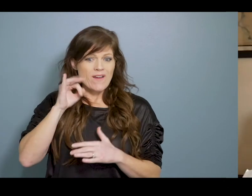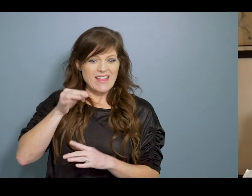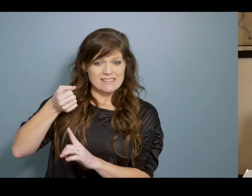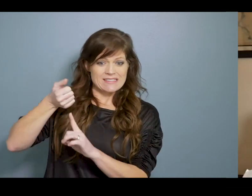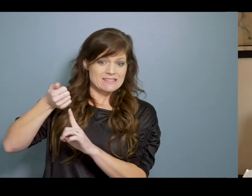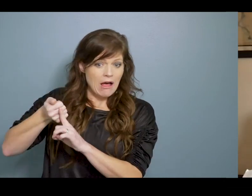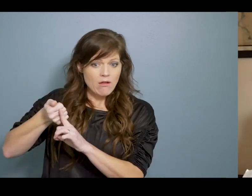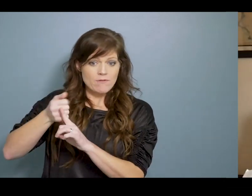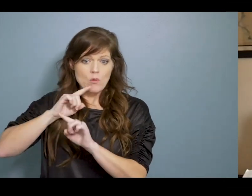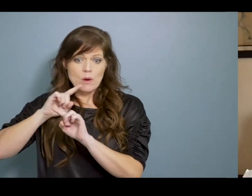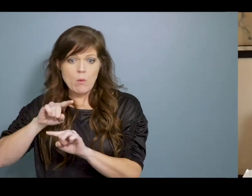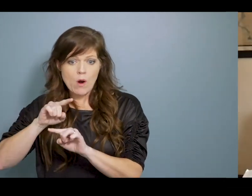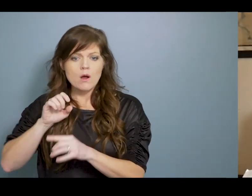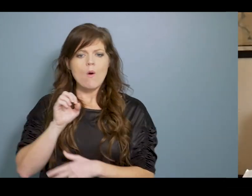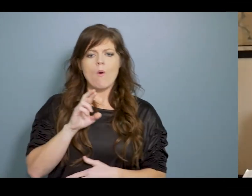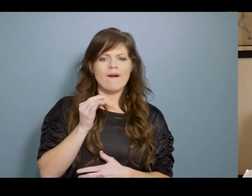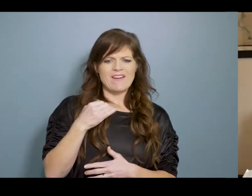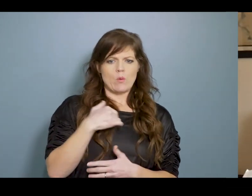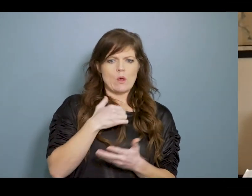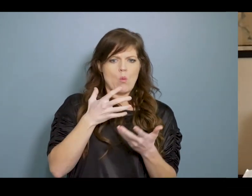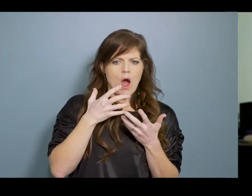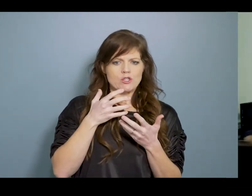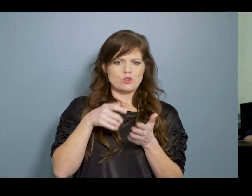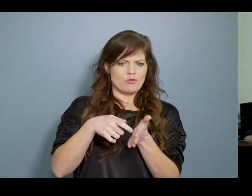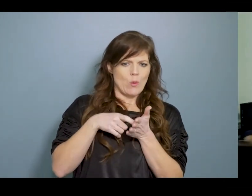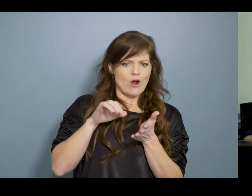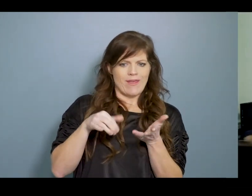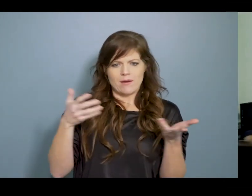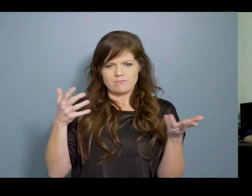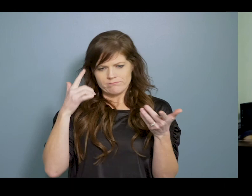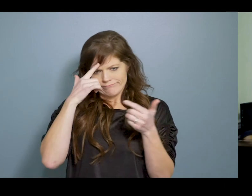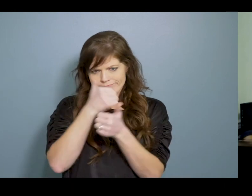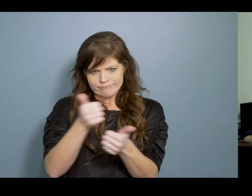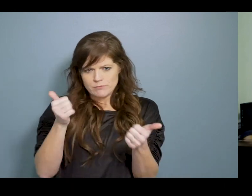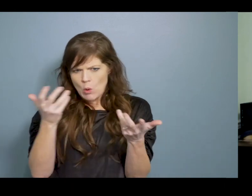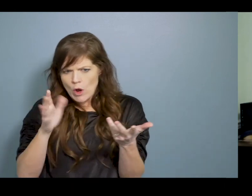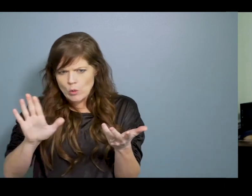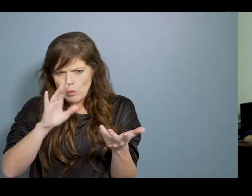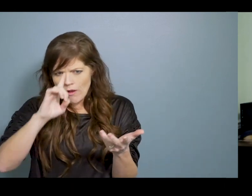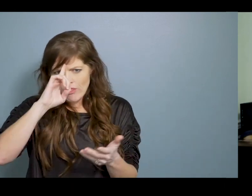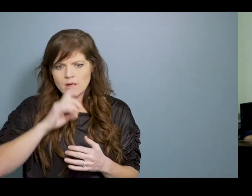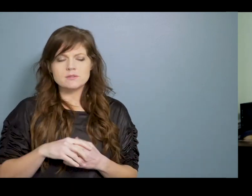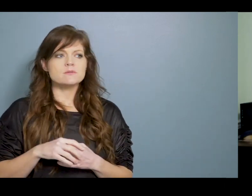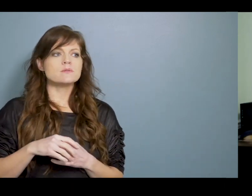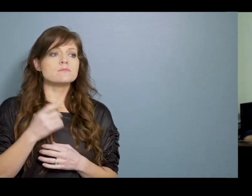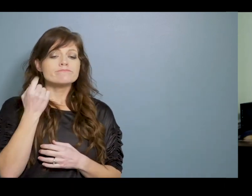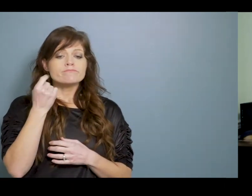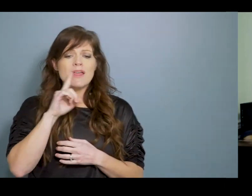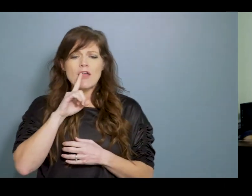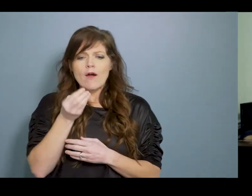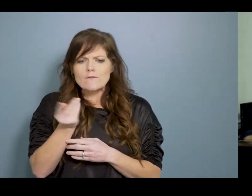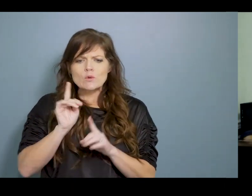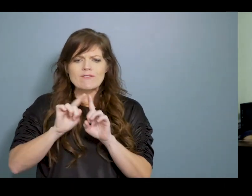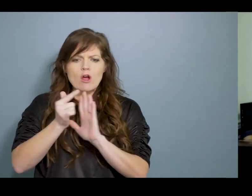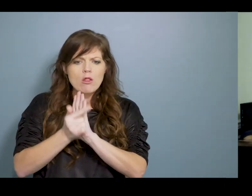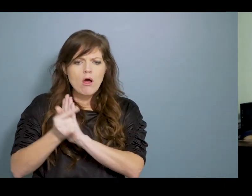if we even want to go down that road. Thoughts there? Yeah, there are a couple of different laws that come into play when